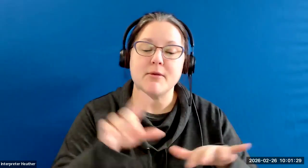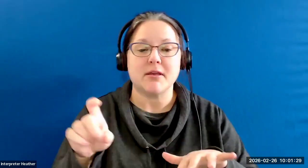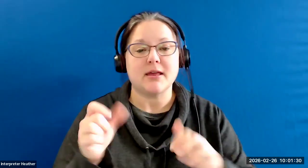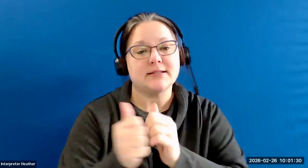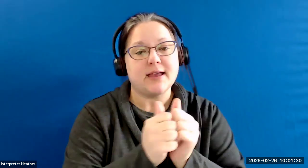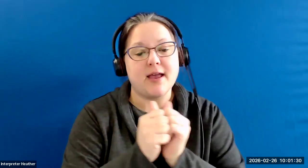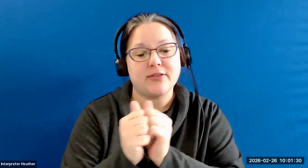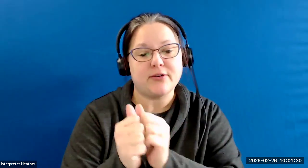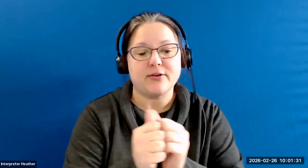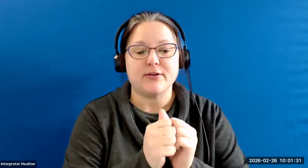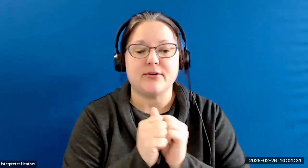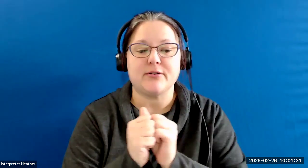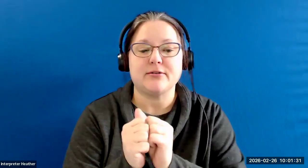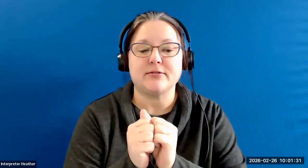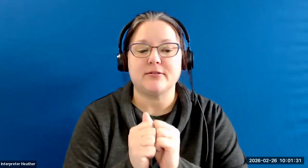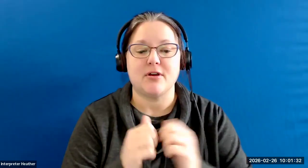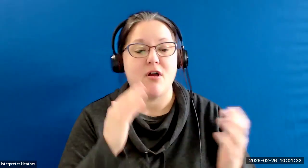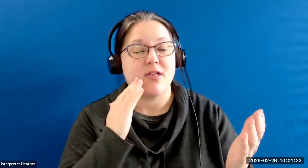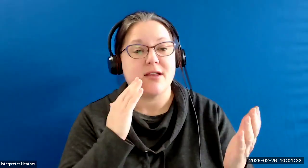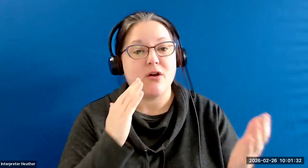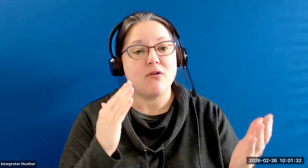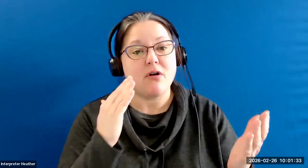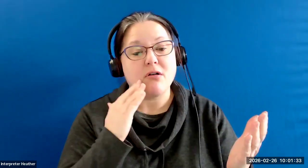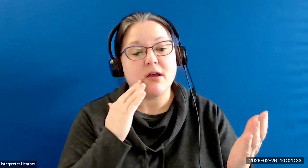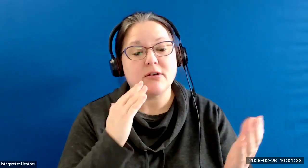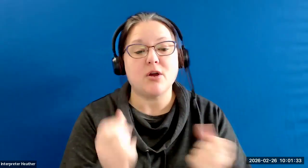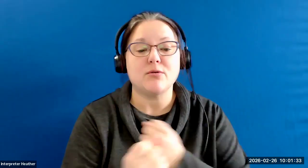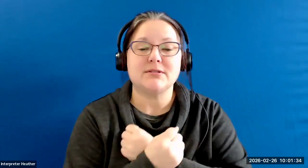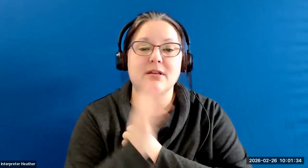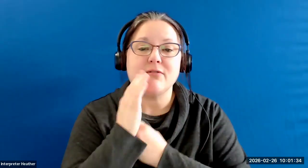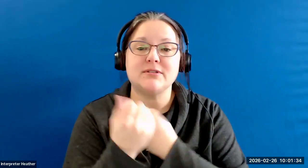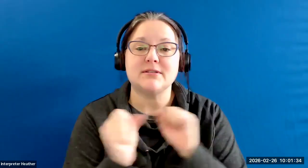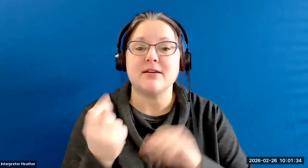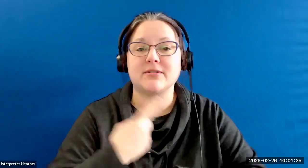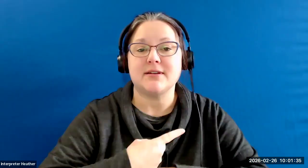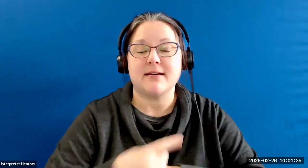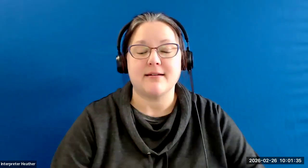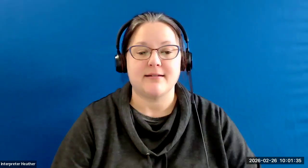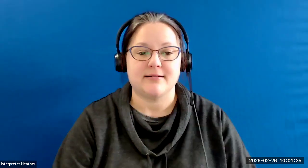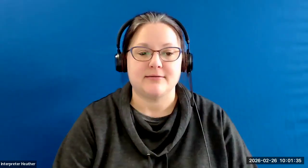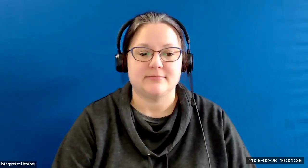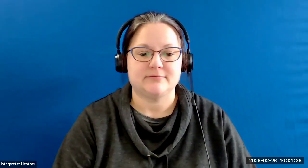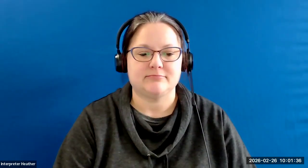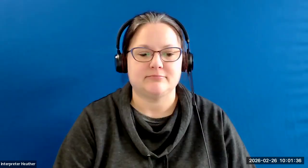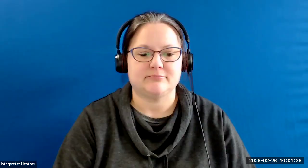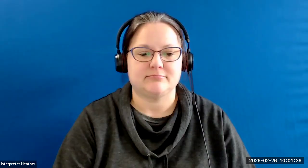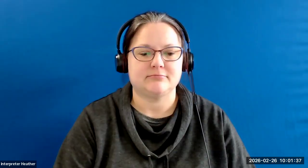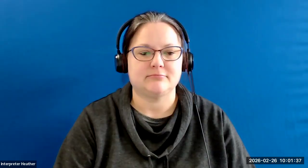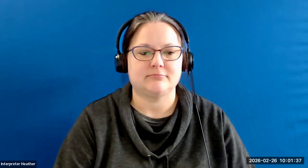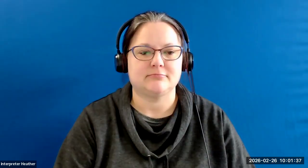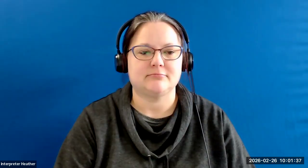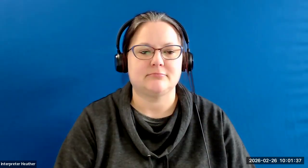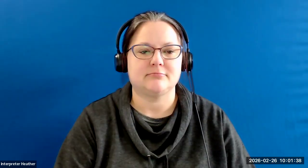stay together. All I know, love will save the day. Herald what